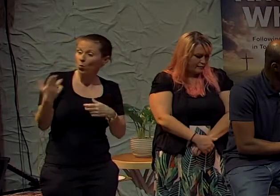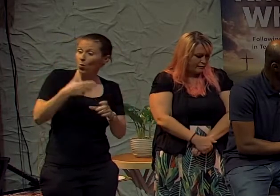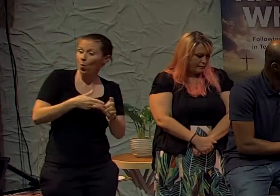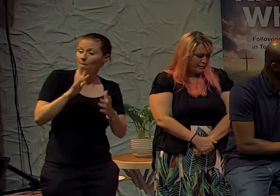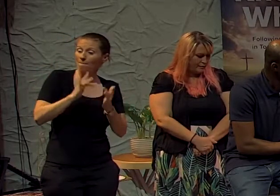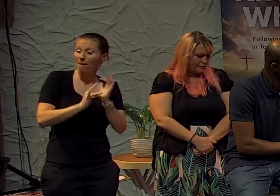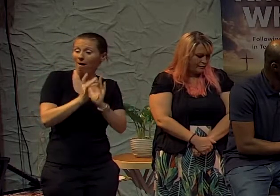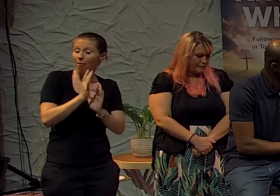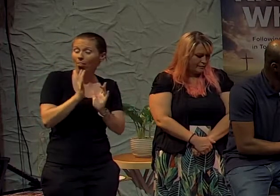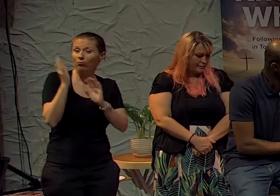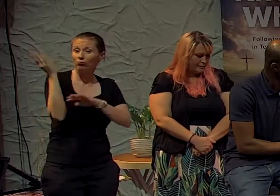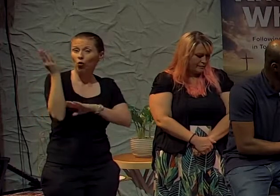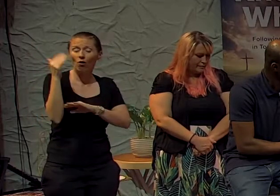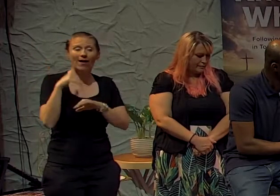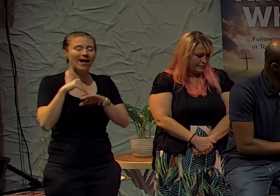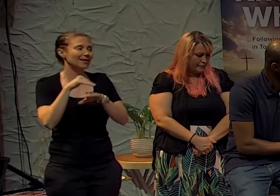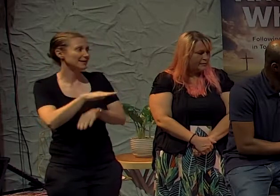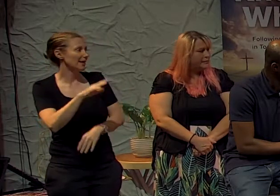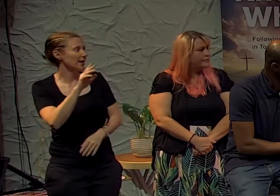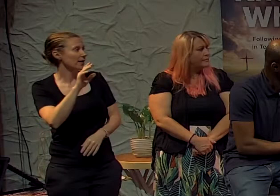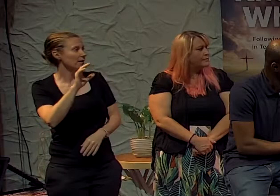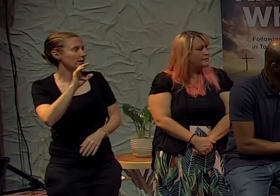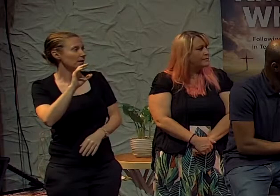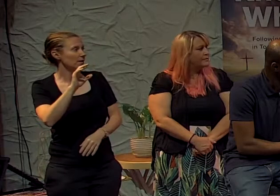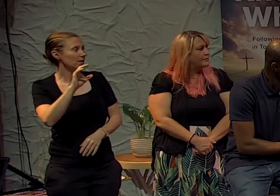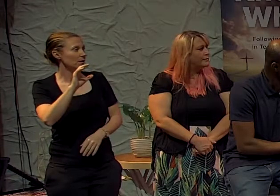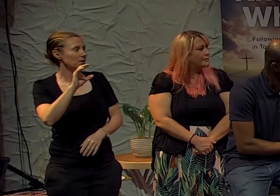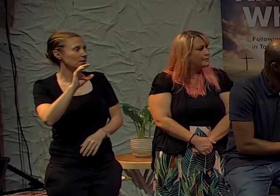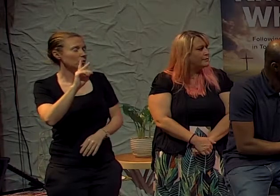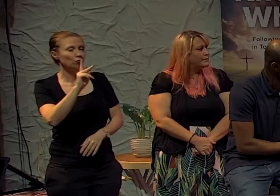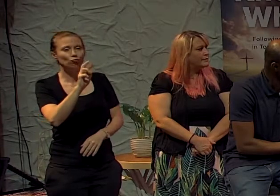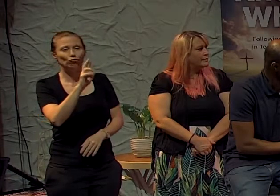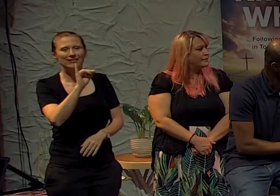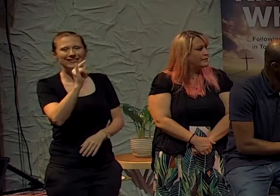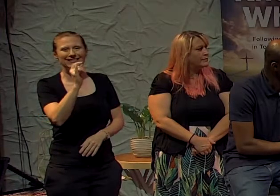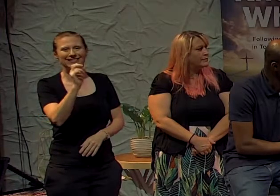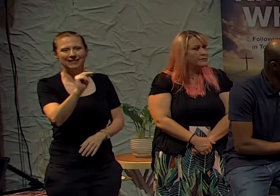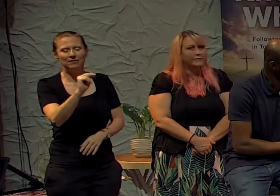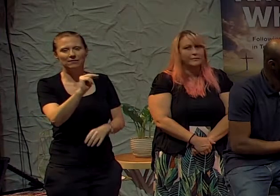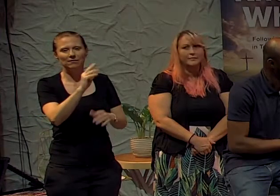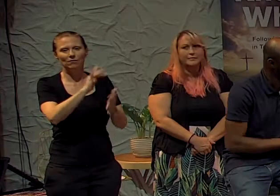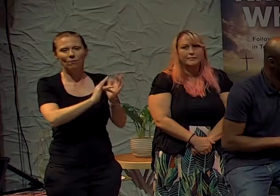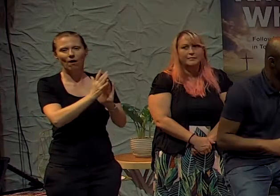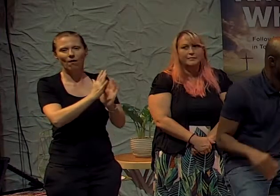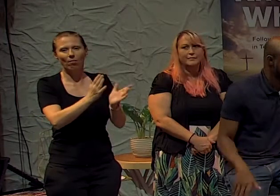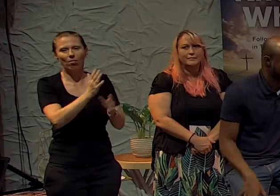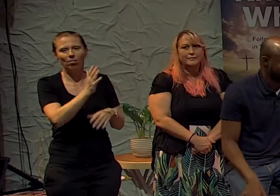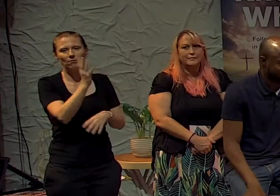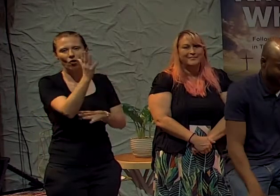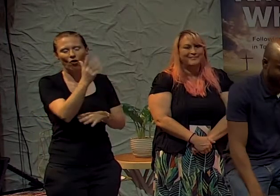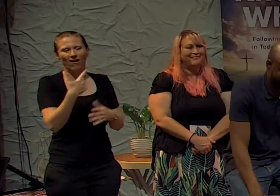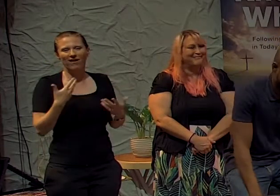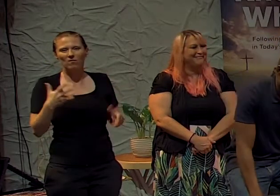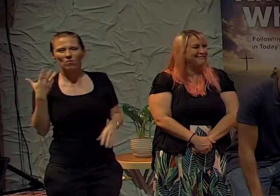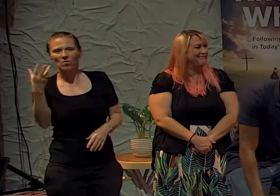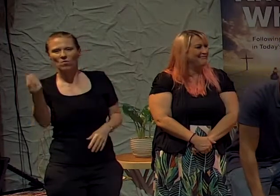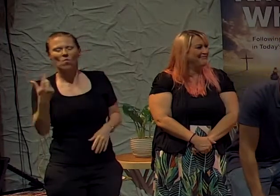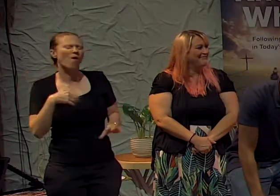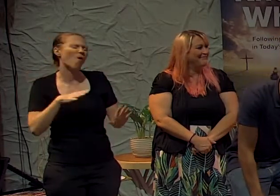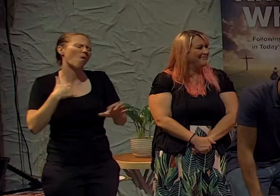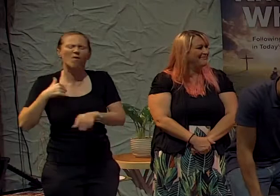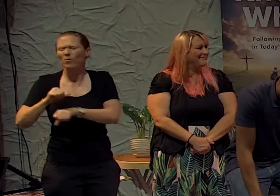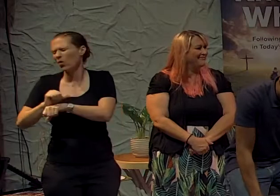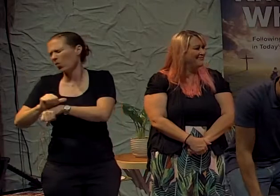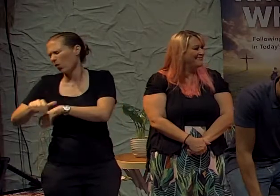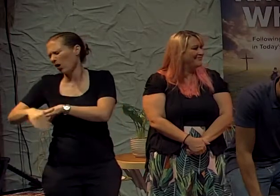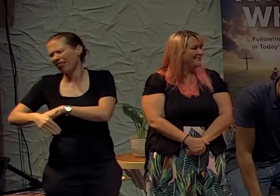so I ended up sending Kristen to the Bible talks. I didn't want to go. I was stayed at work. I said, I got to work late. Will you go